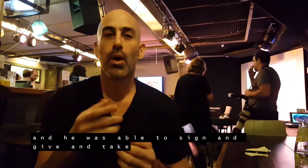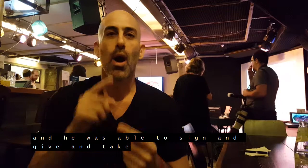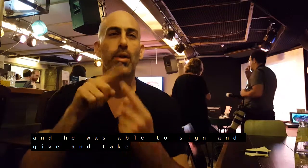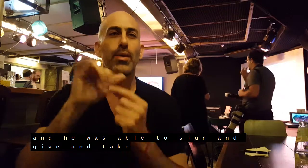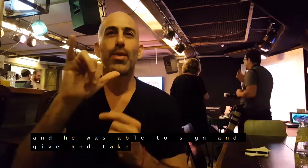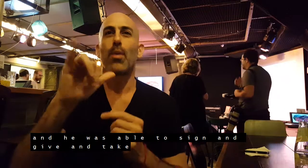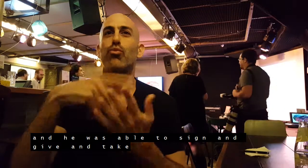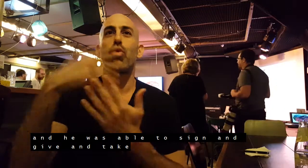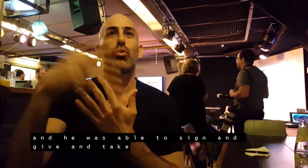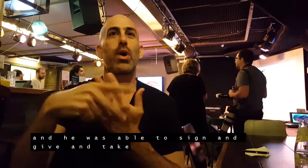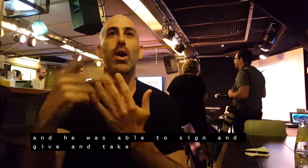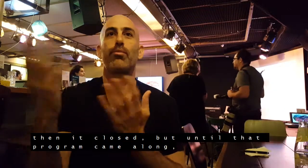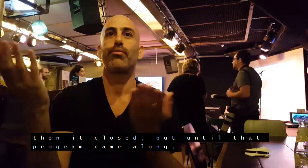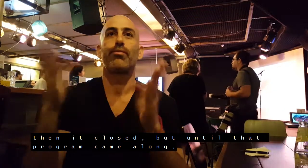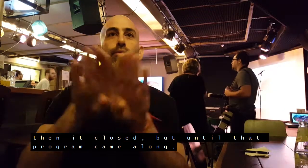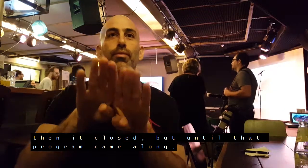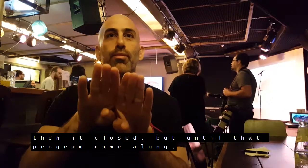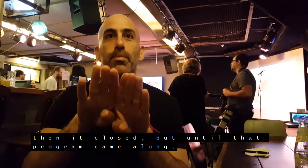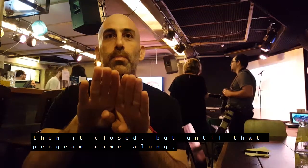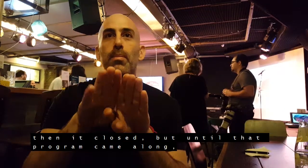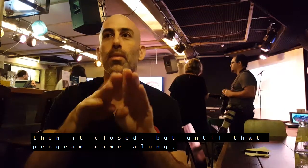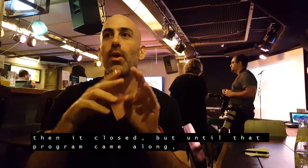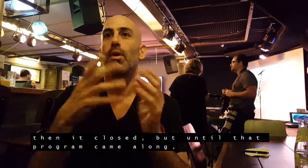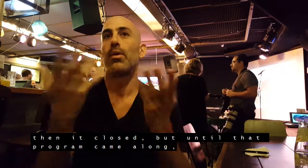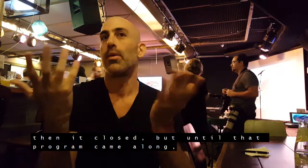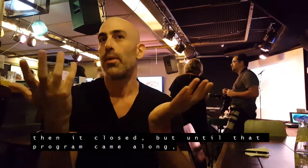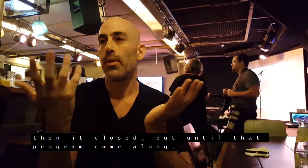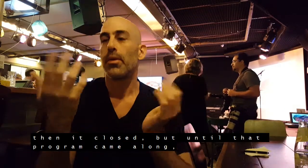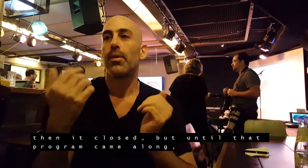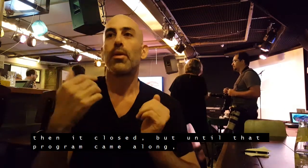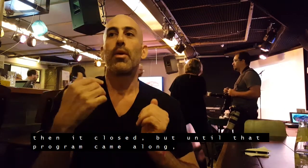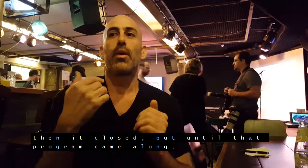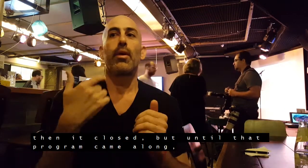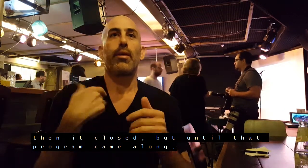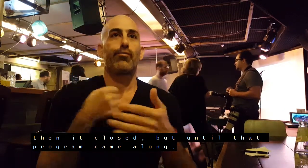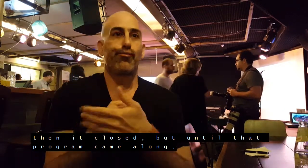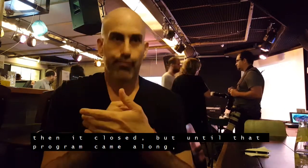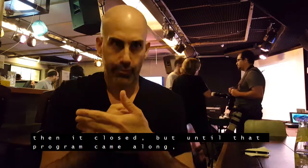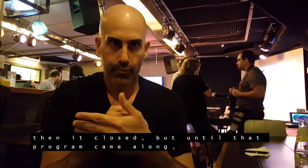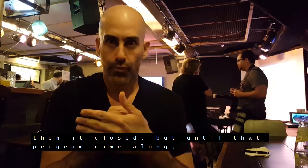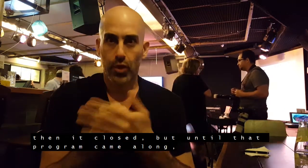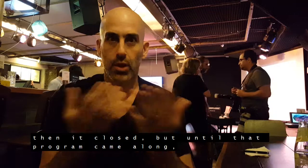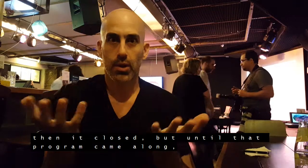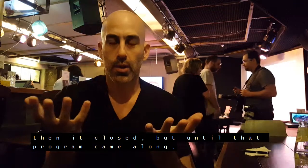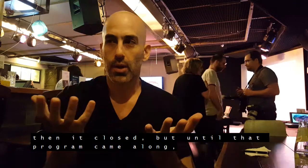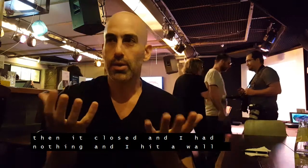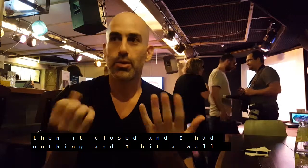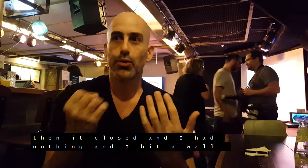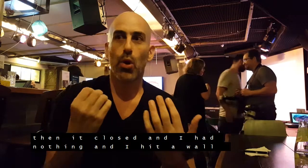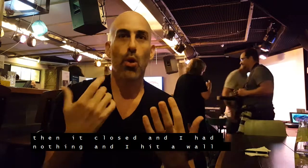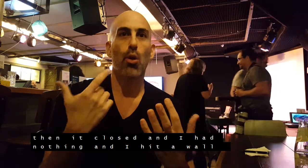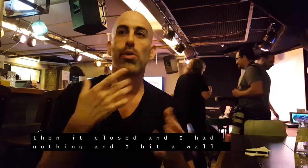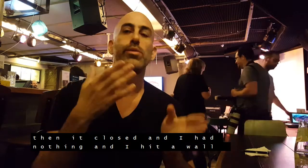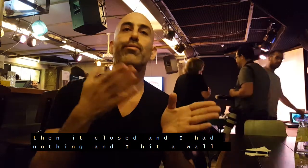take. But until that program came, and then it closed. But until it came along, I had nothing. Then it closed, and I hit a wall, and I